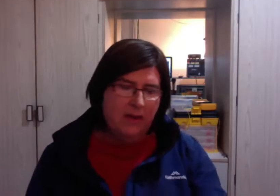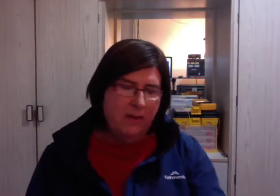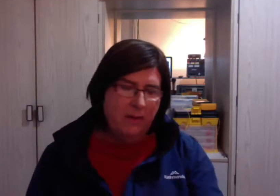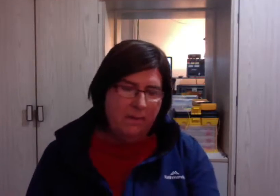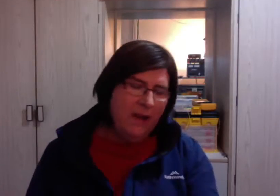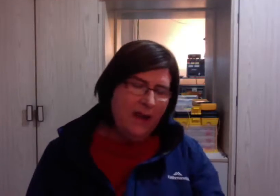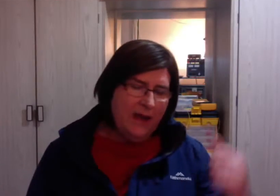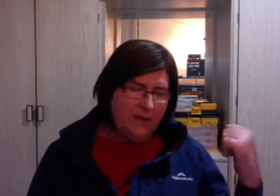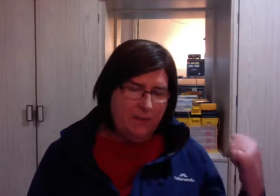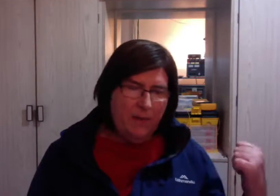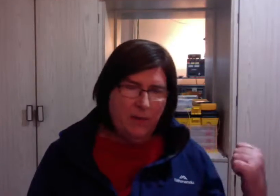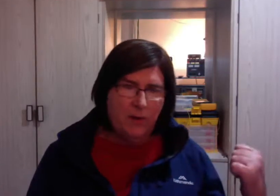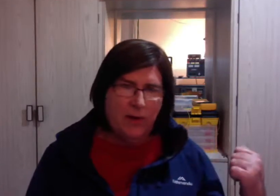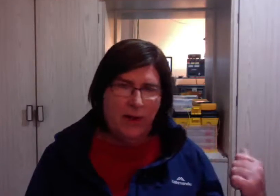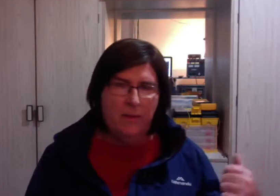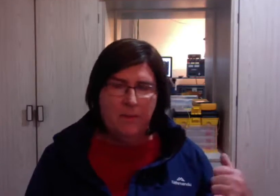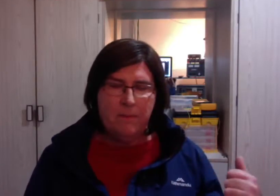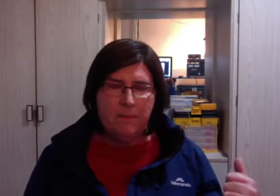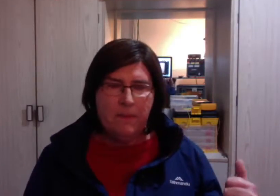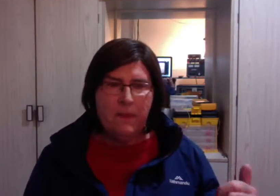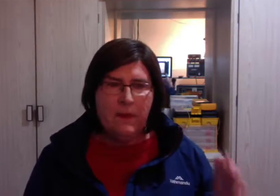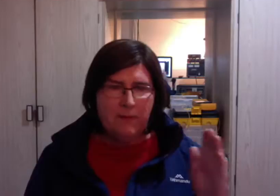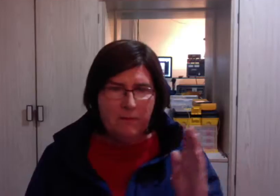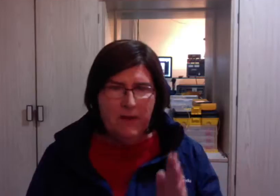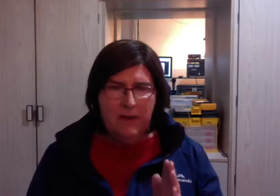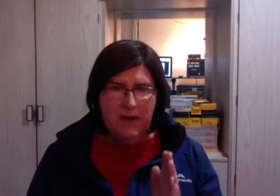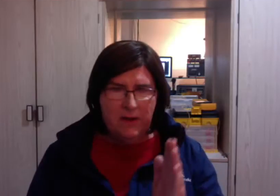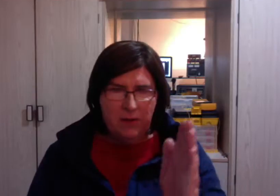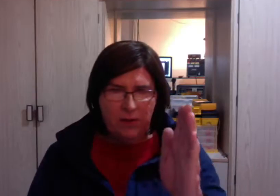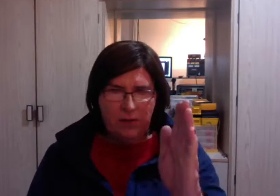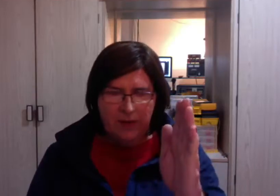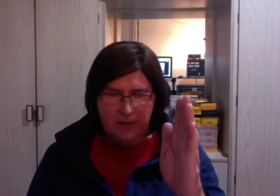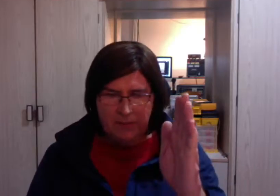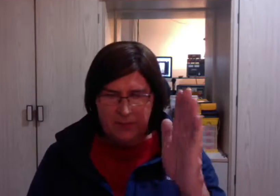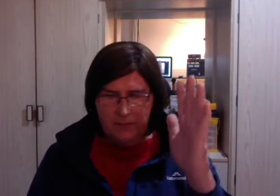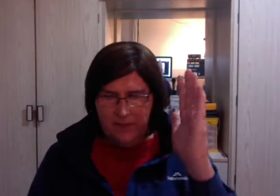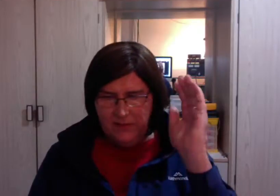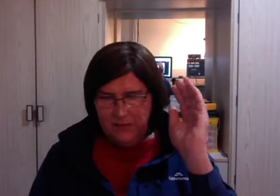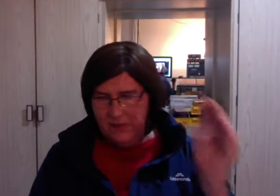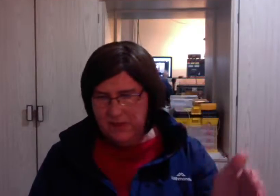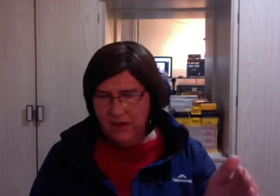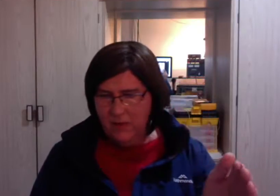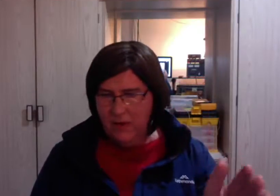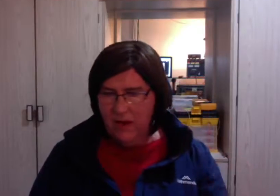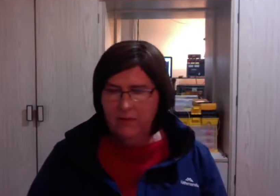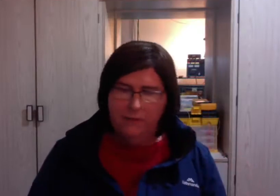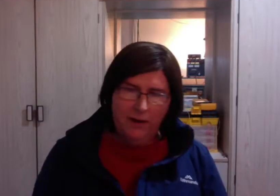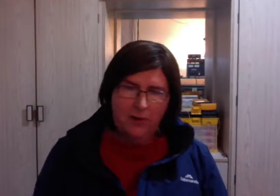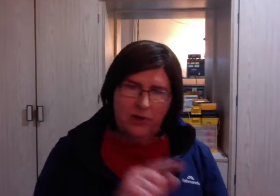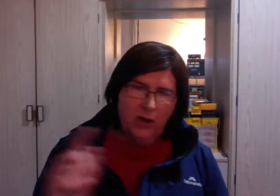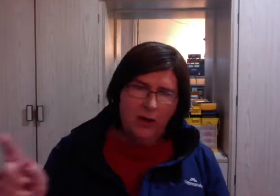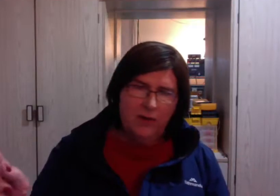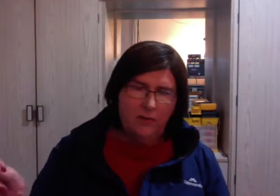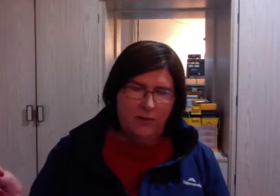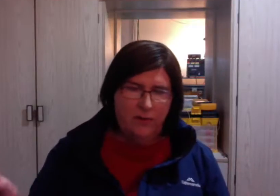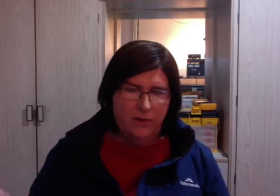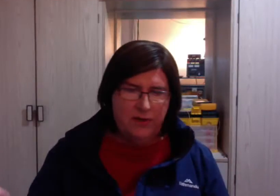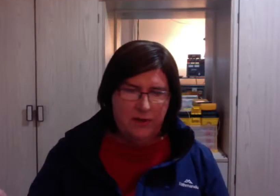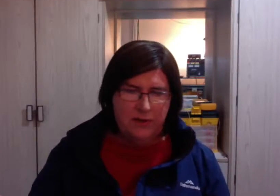we're back out to Pebble Corner. From there we head north up to a place called Beachcomber Well, follow a shot line towards the Northern Territory